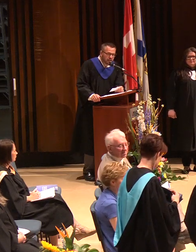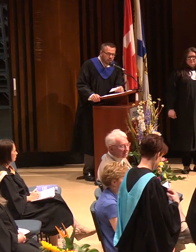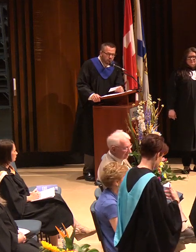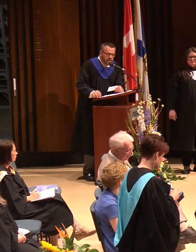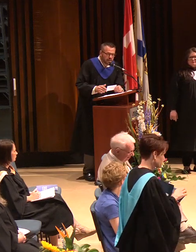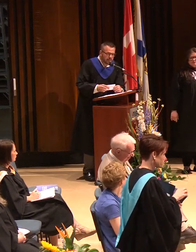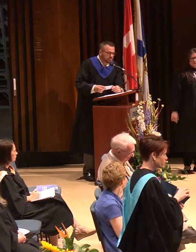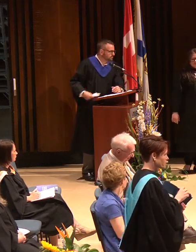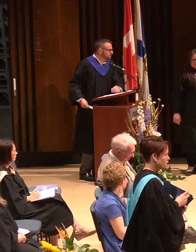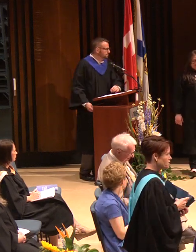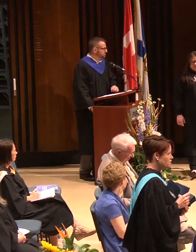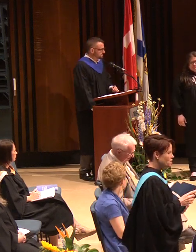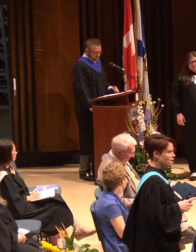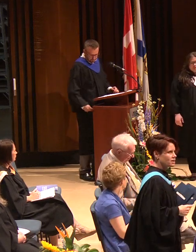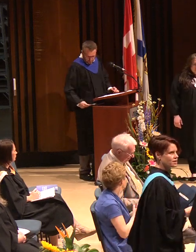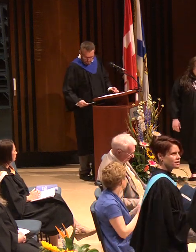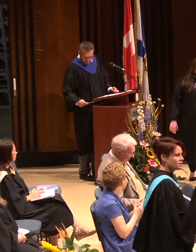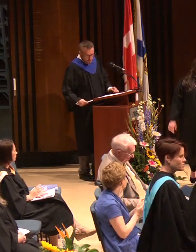Jacqueline Rankin,